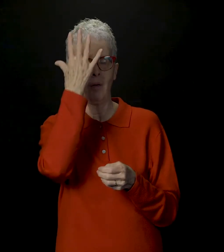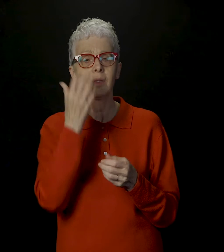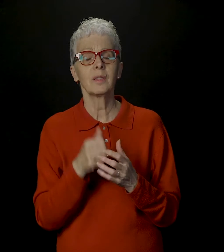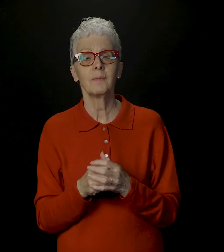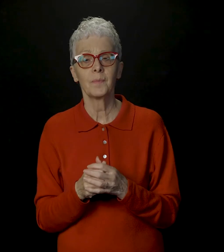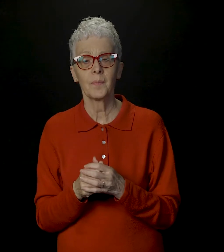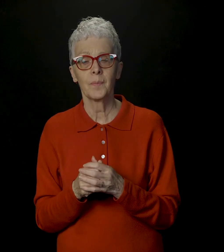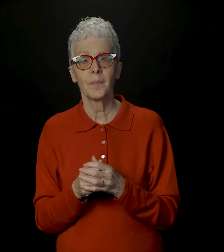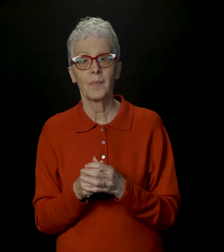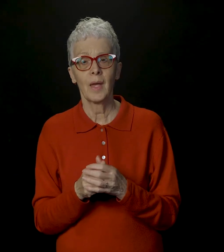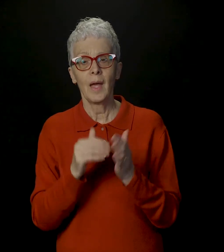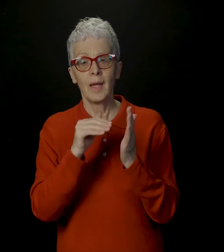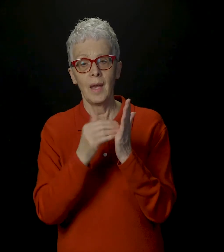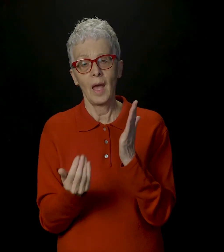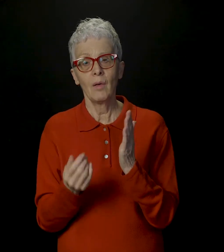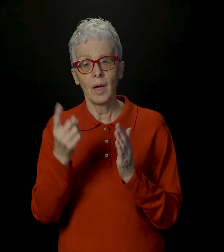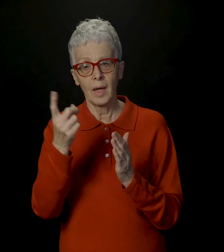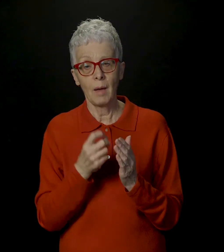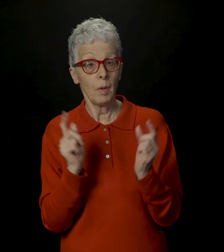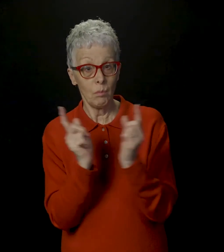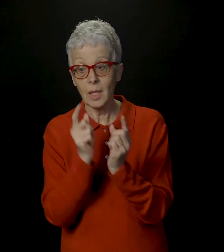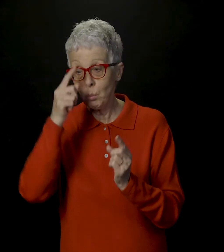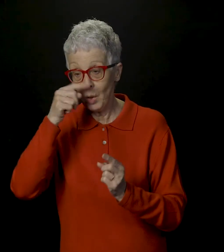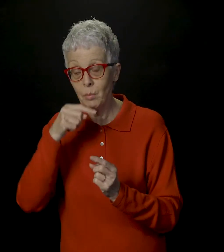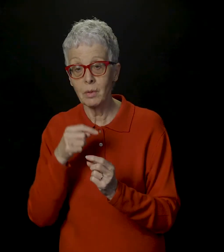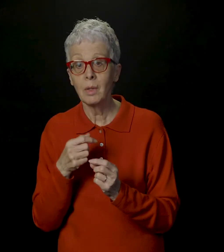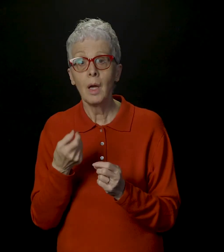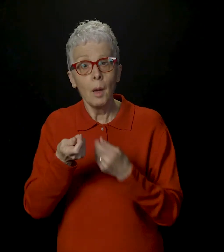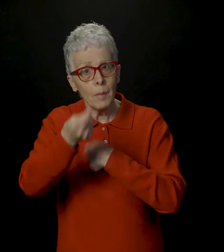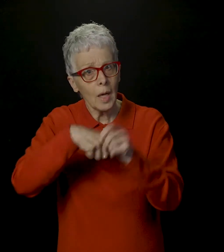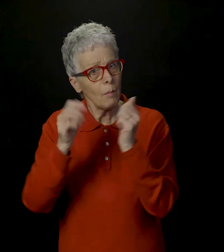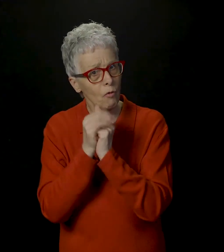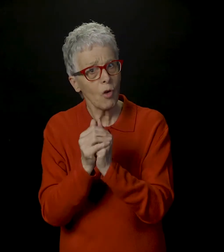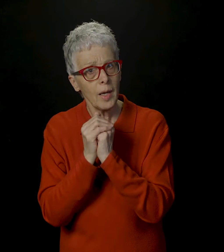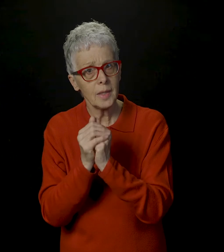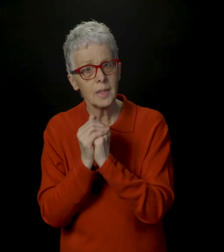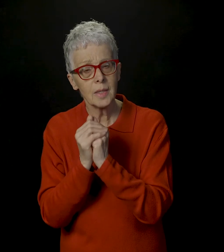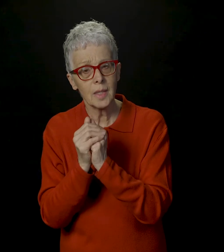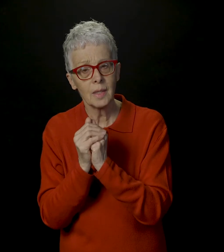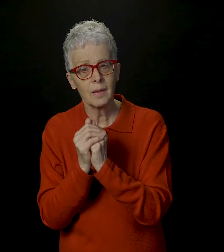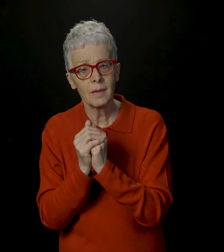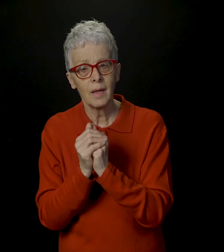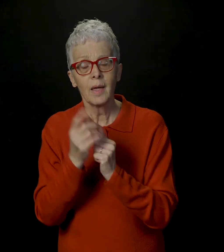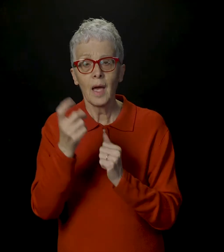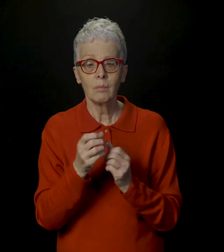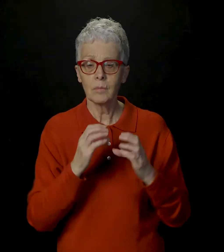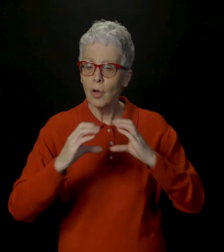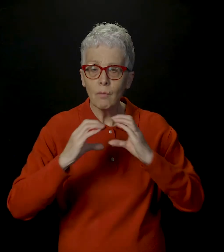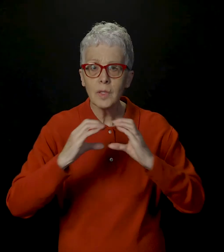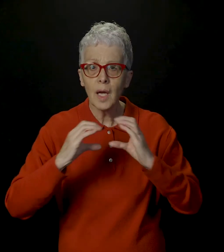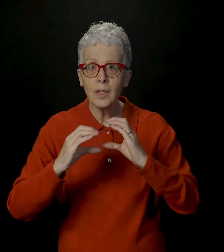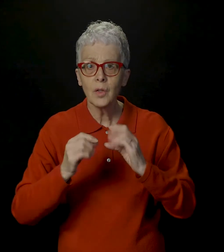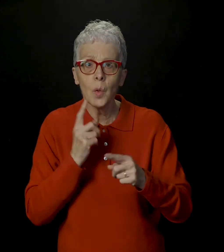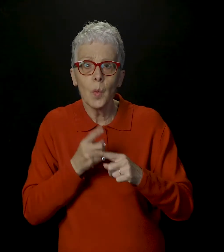I guess To just sort of Turning up Because I've met a few people And got friendly With a few people And just turning up For a